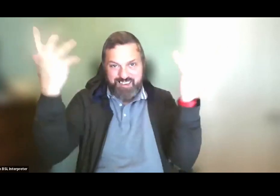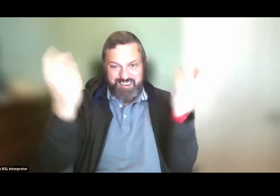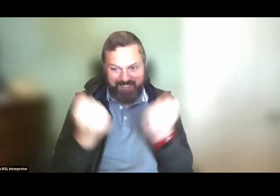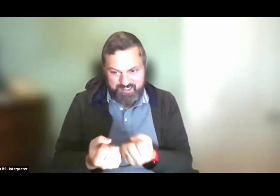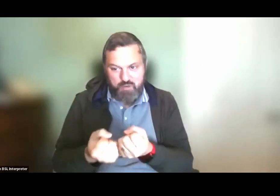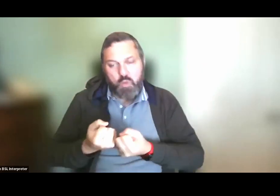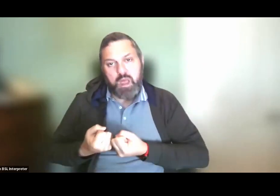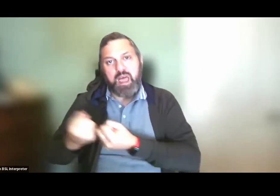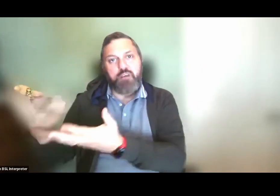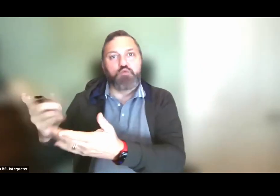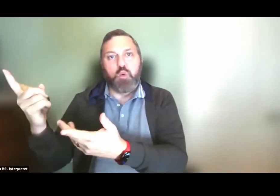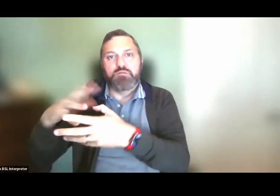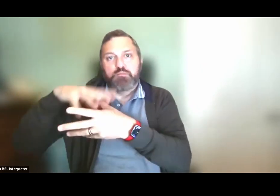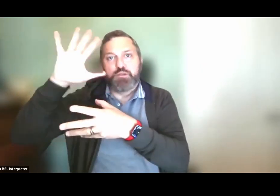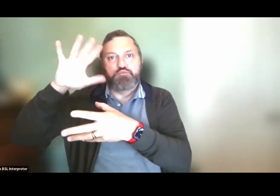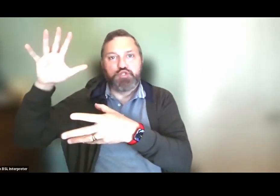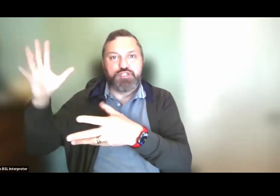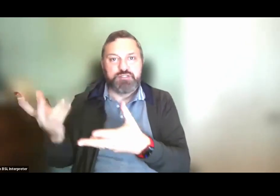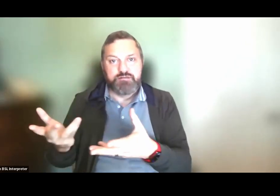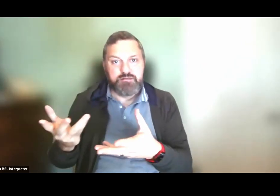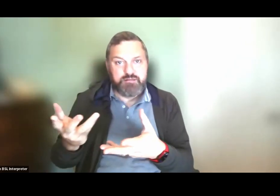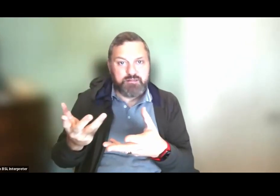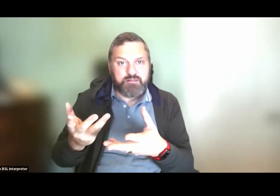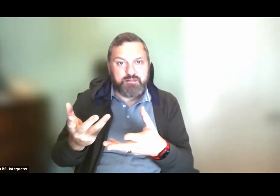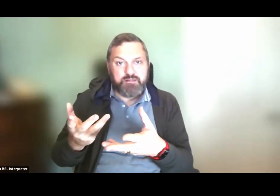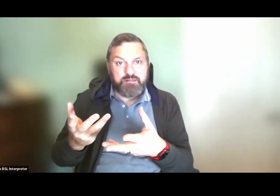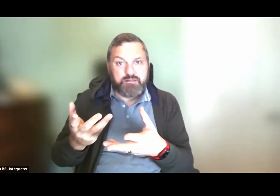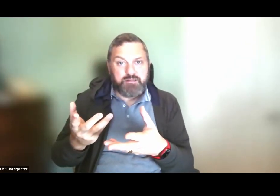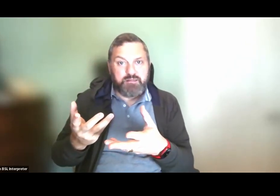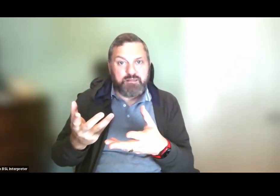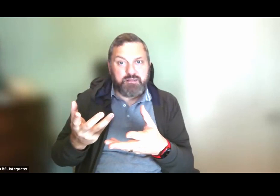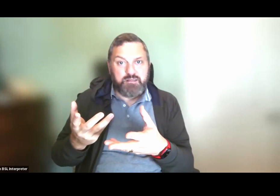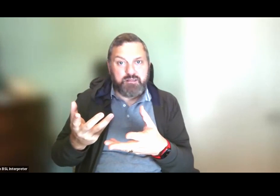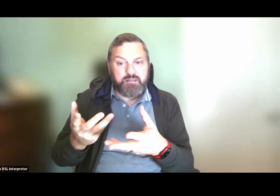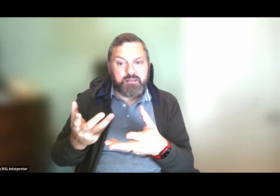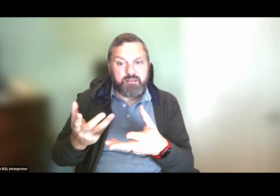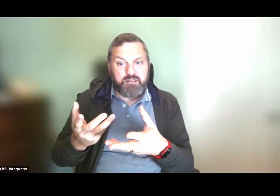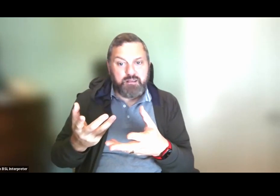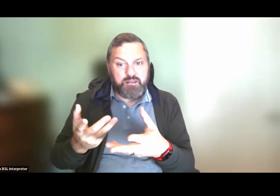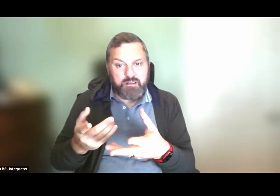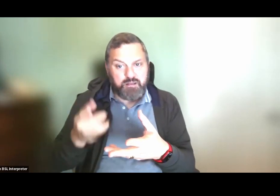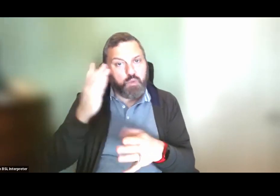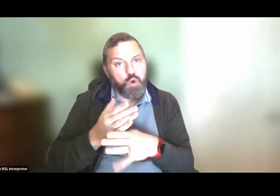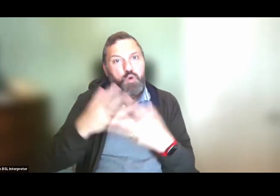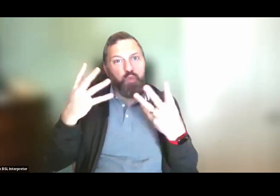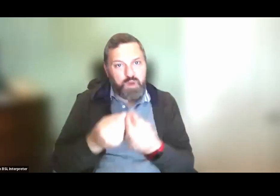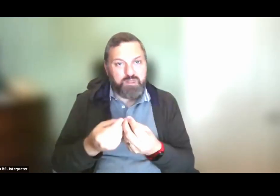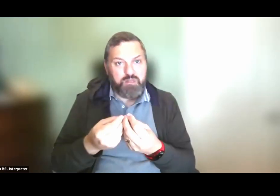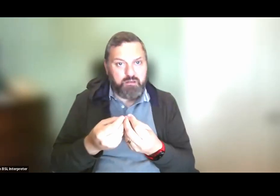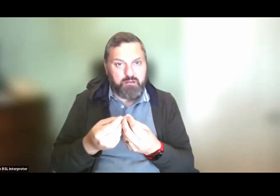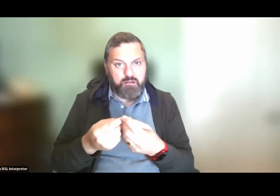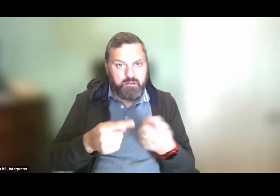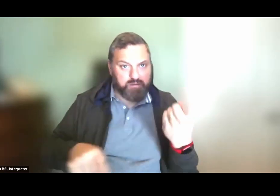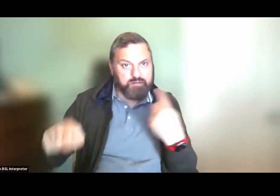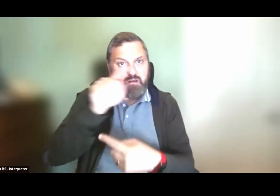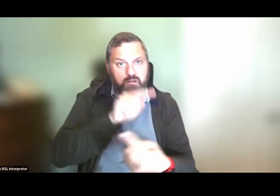pollution. And therefore, the first requirement of an economy that belongs on this planet is that it works with and within the cycles